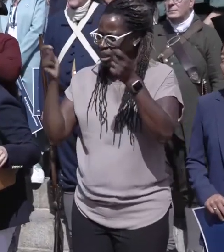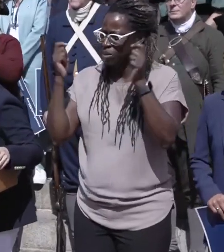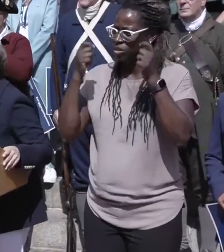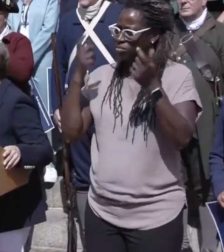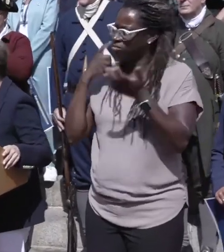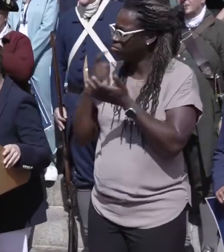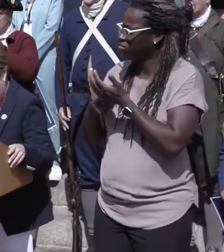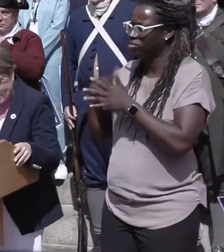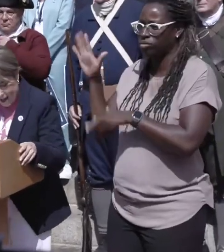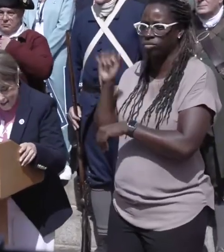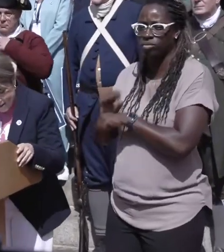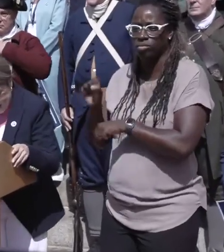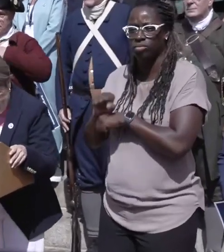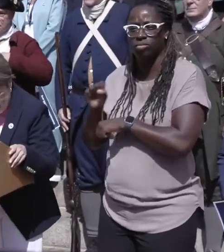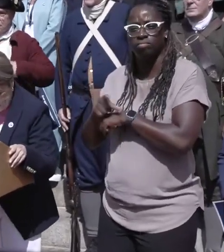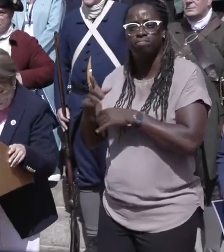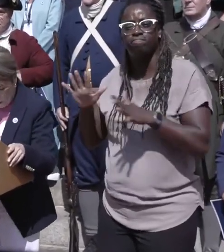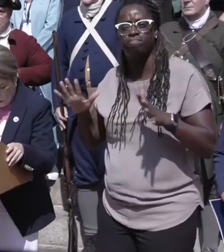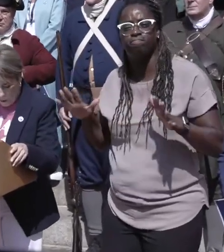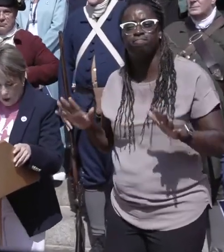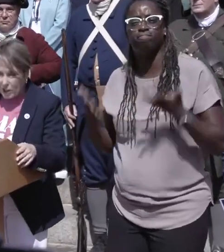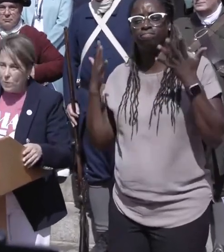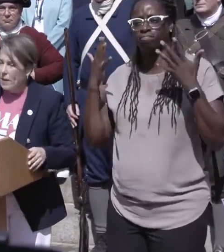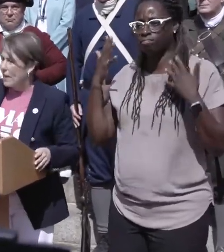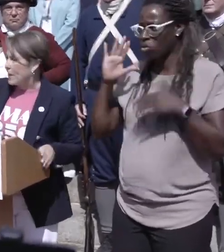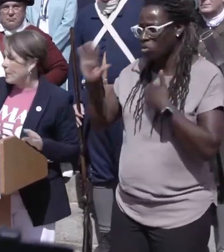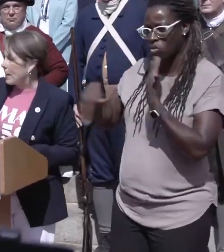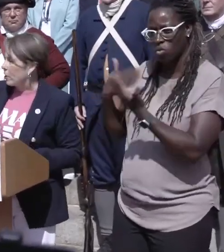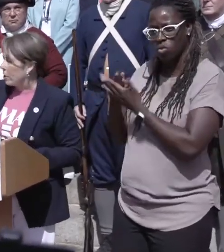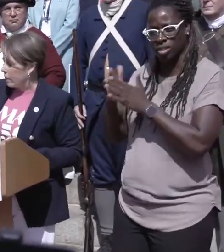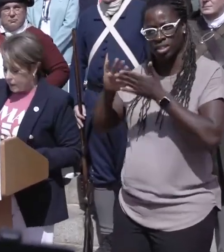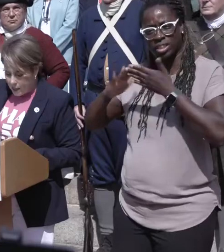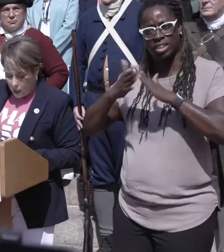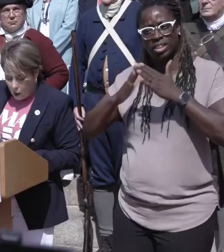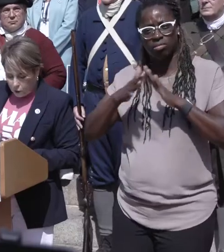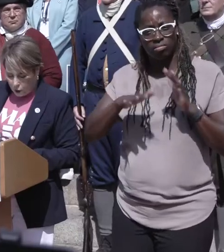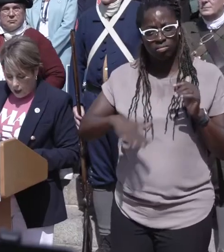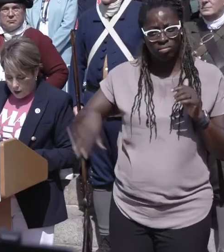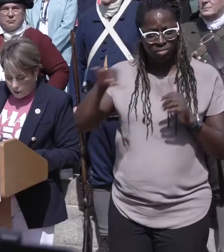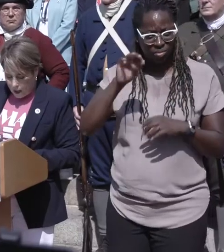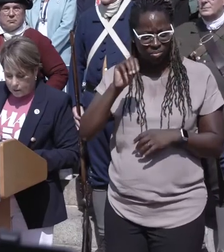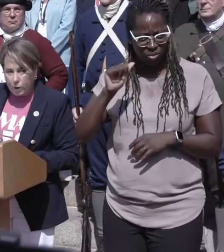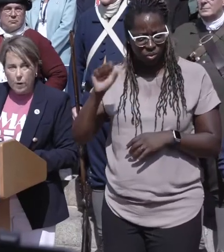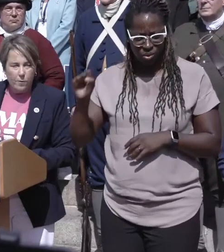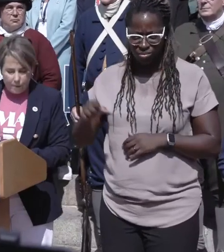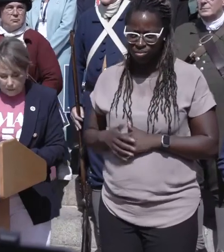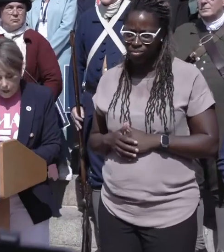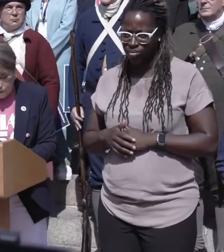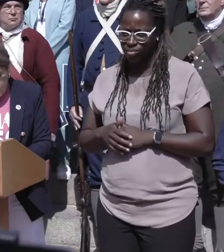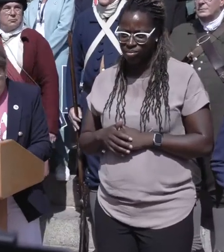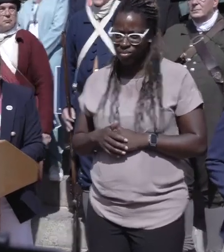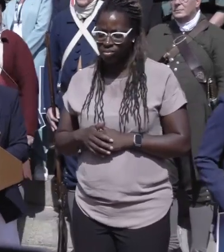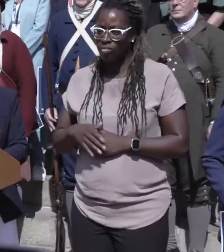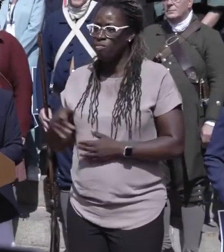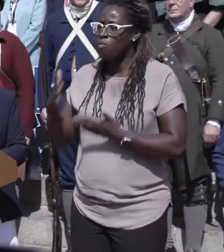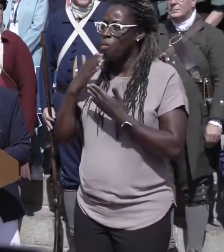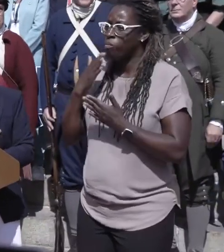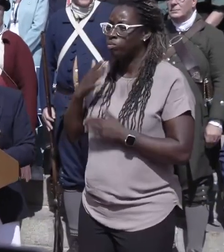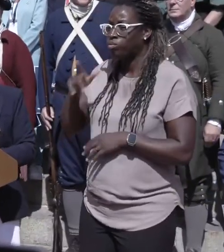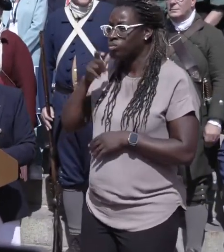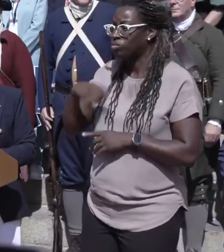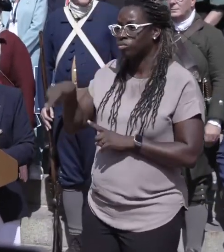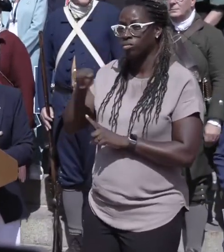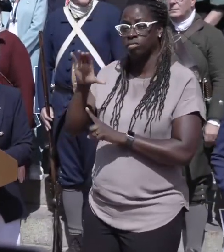year, aren't we? Yes, we're going to have that. We also want to thank in particular the co-chairs of the 250th